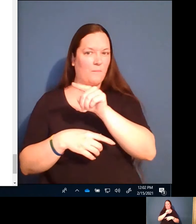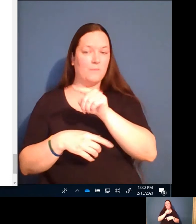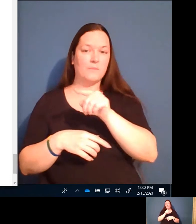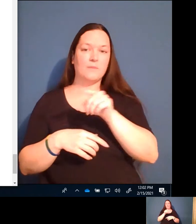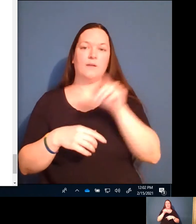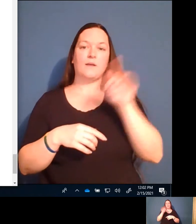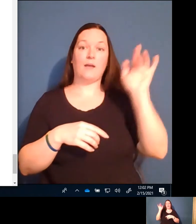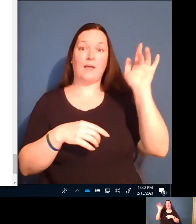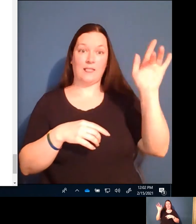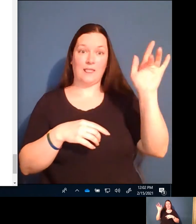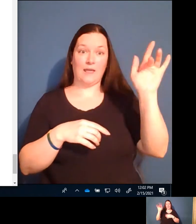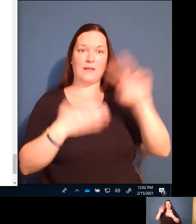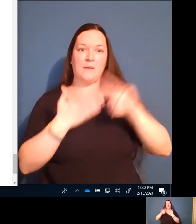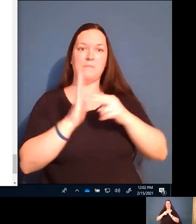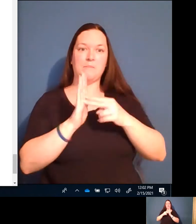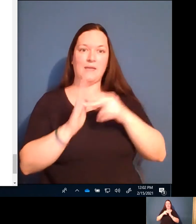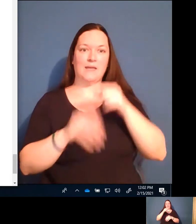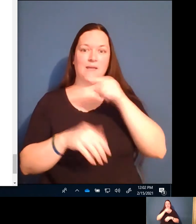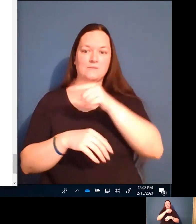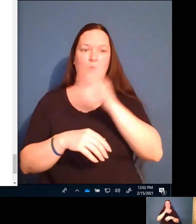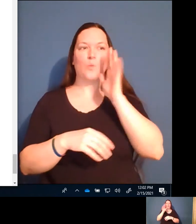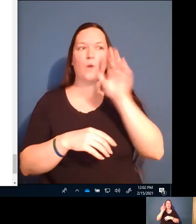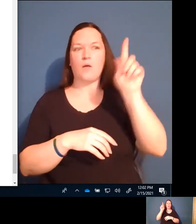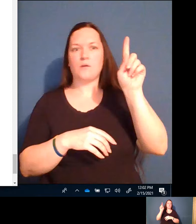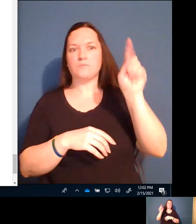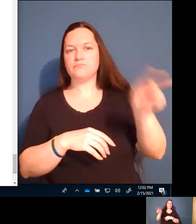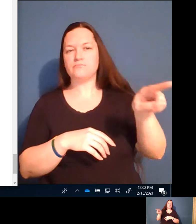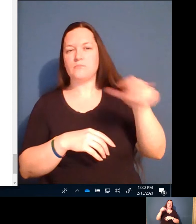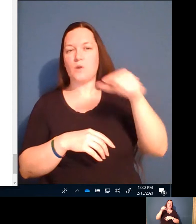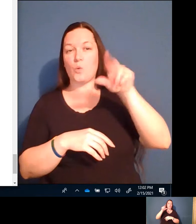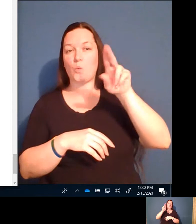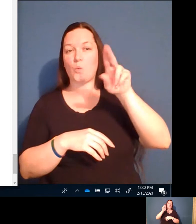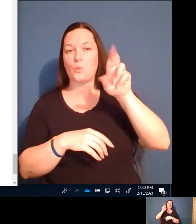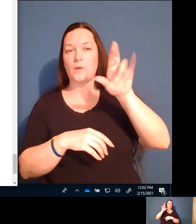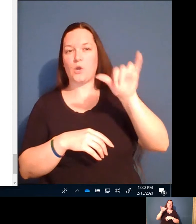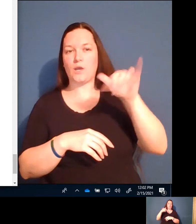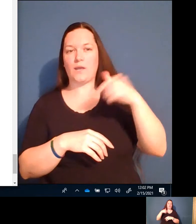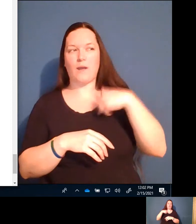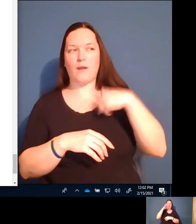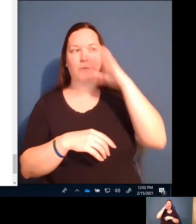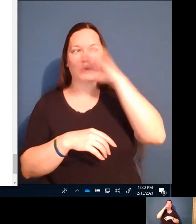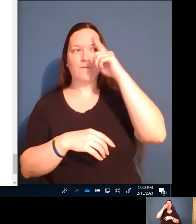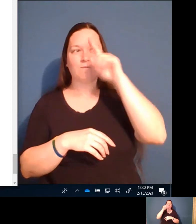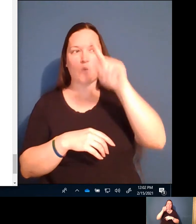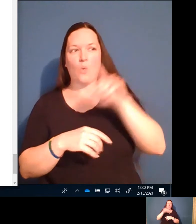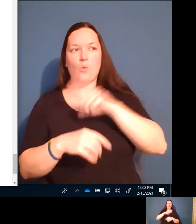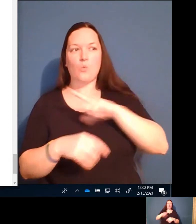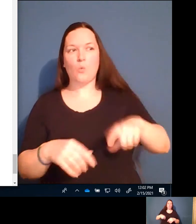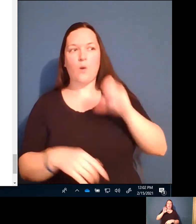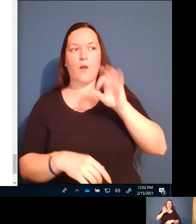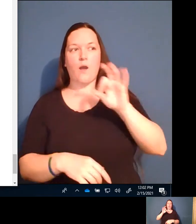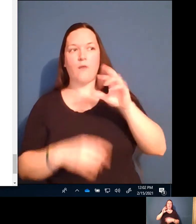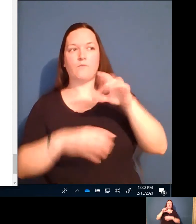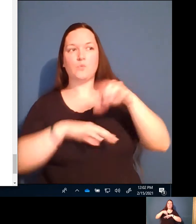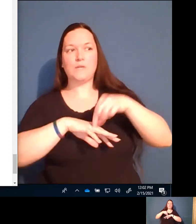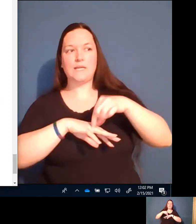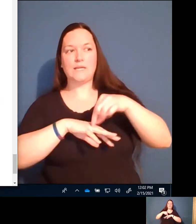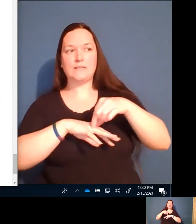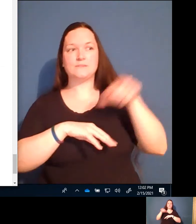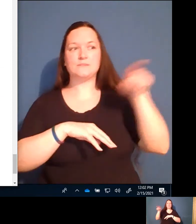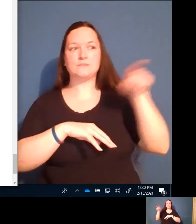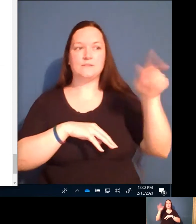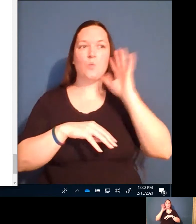and run a query based on what I'm looking for, books in the series The Lord of the Rings. When the database finishes searching all of its